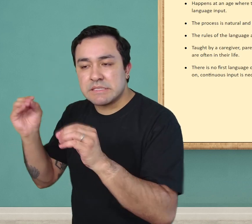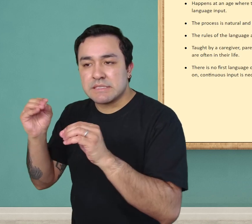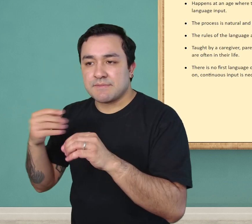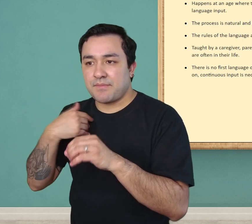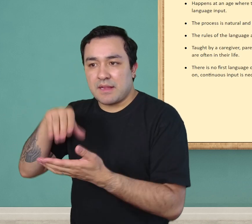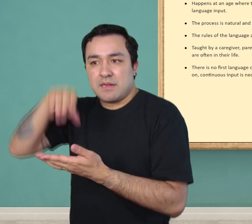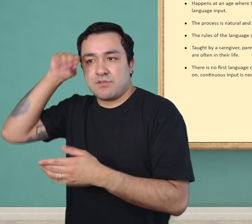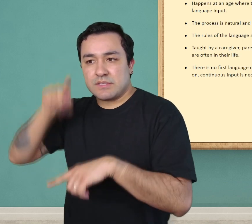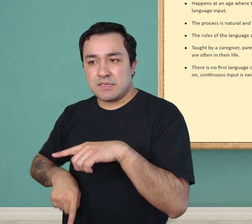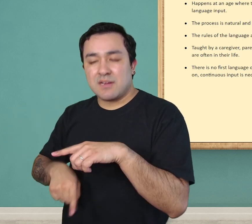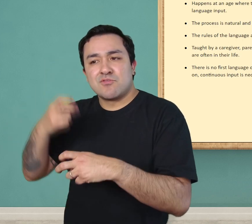second.